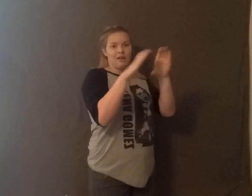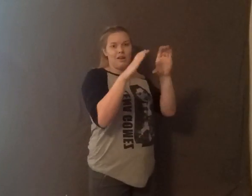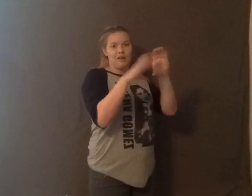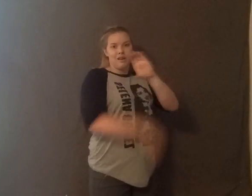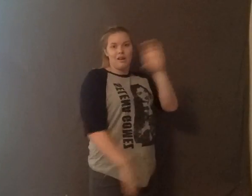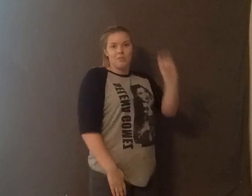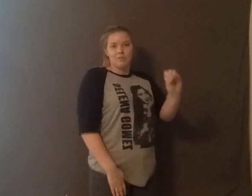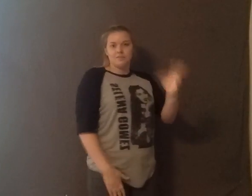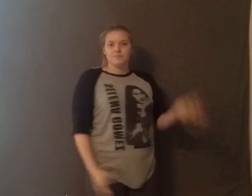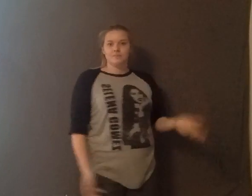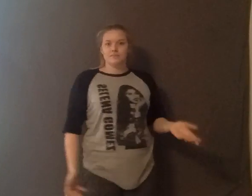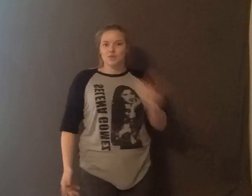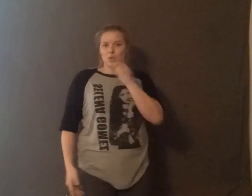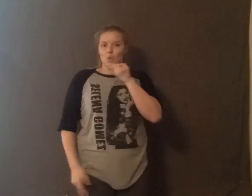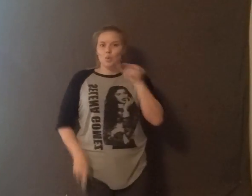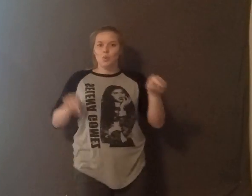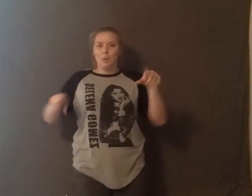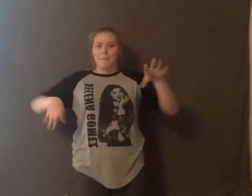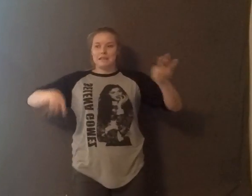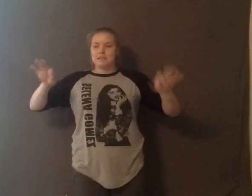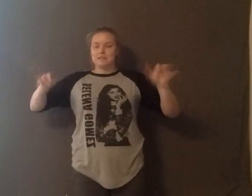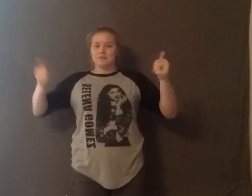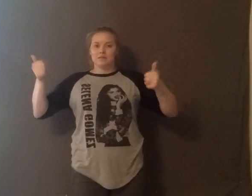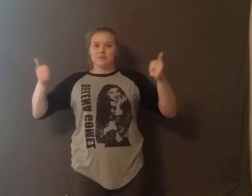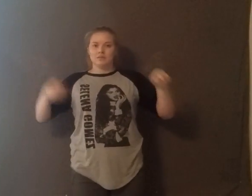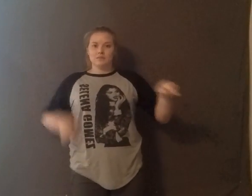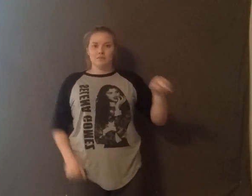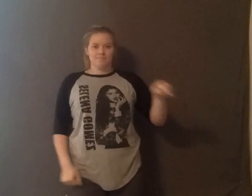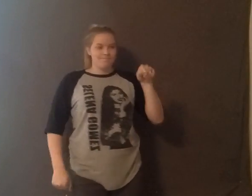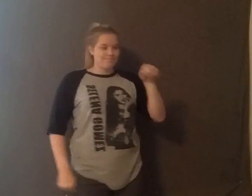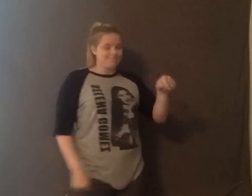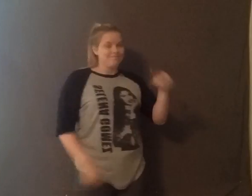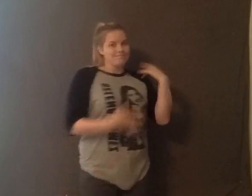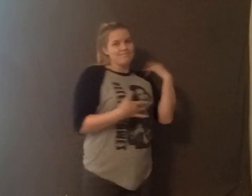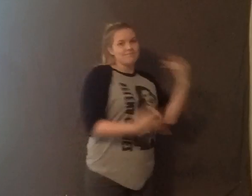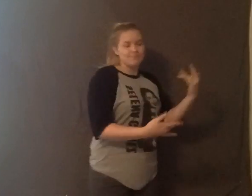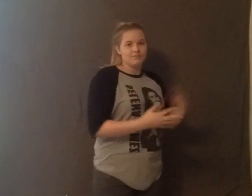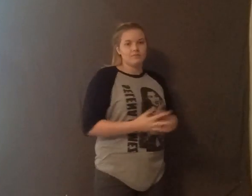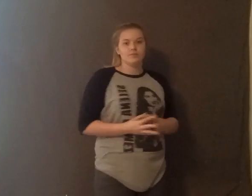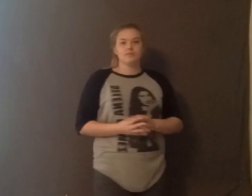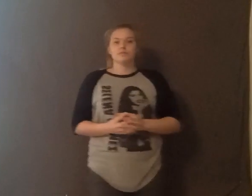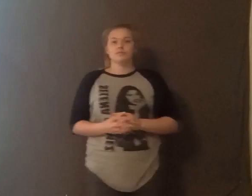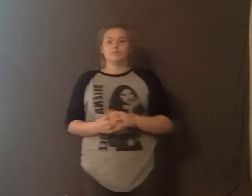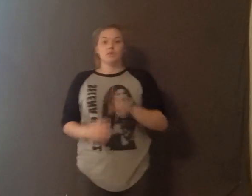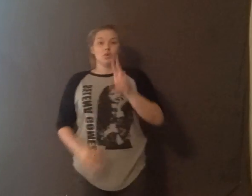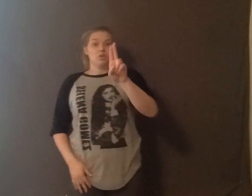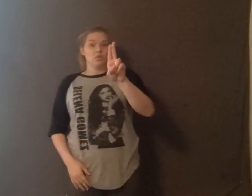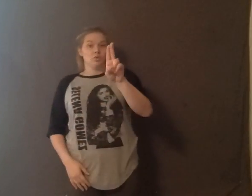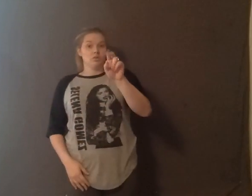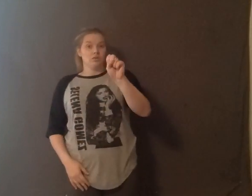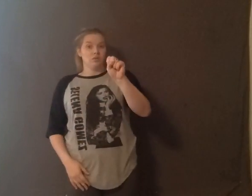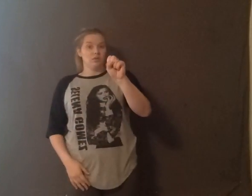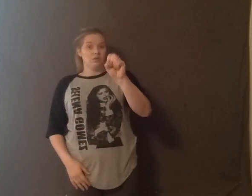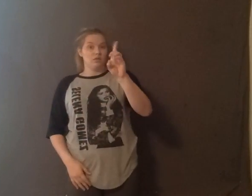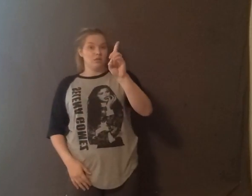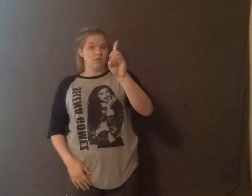usually choose the producer. In internal documents uncovered by Dr. Greger, the USDA admitted that eggs cannot legally be called nutritious, low-fat, part